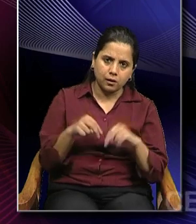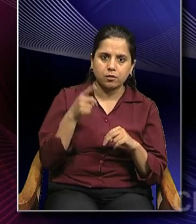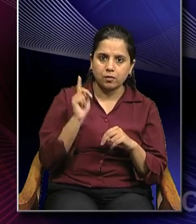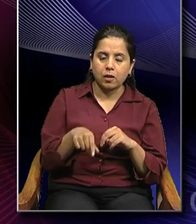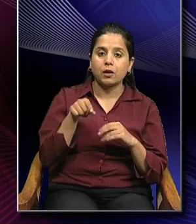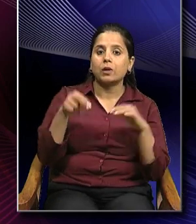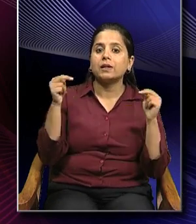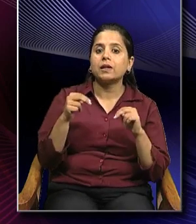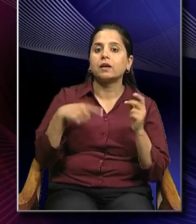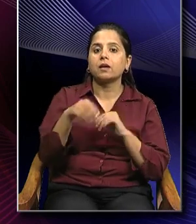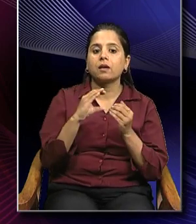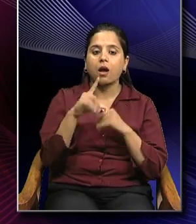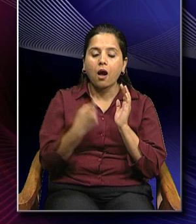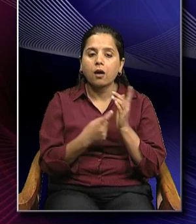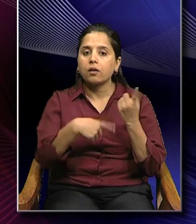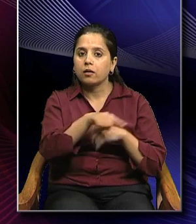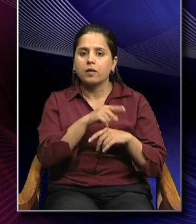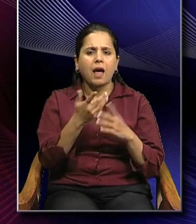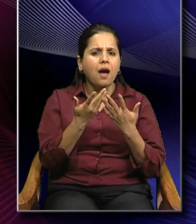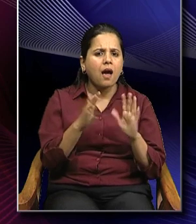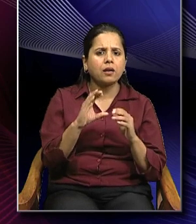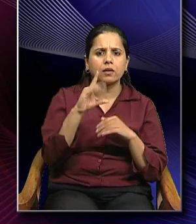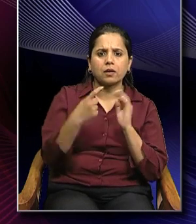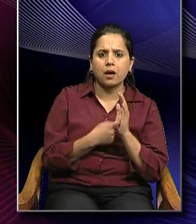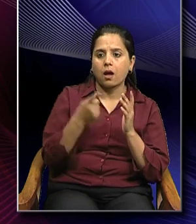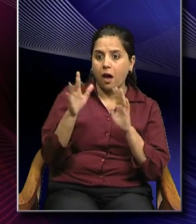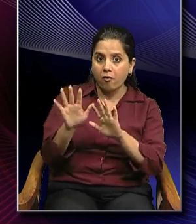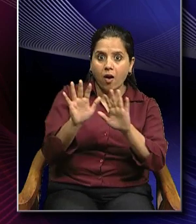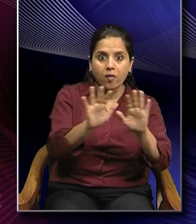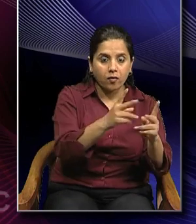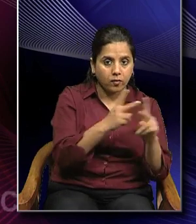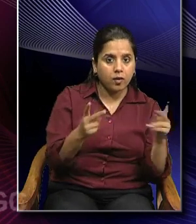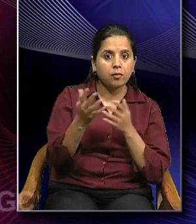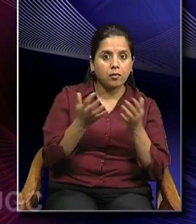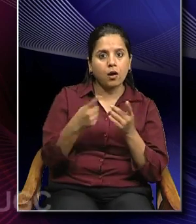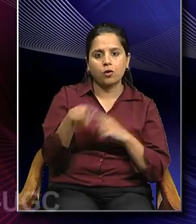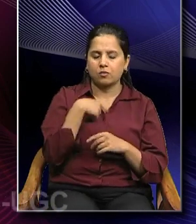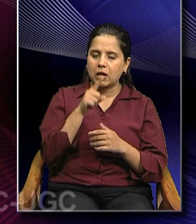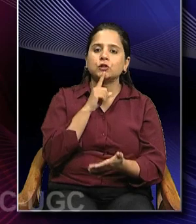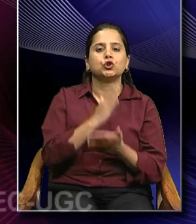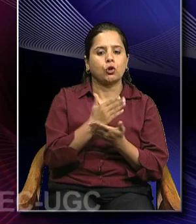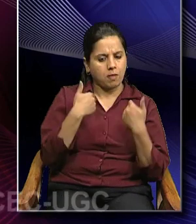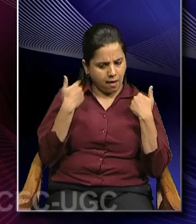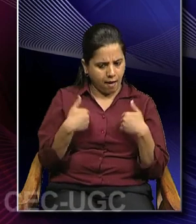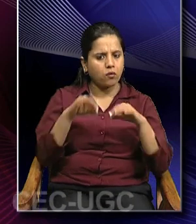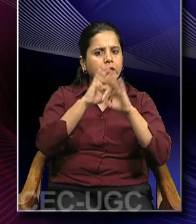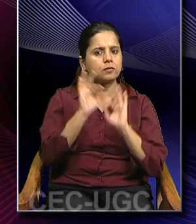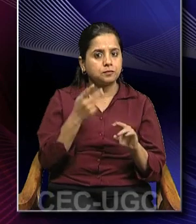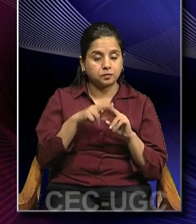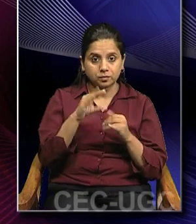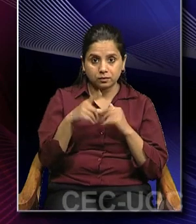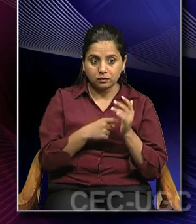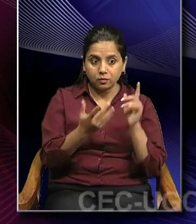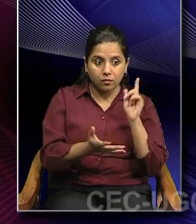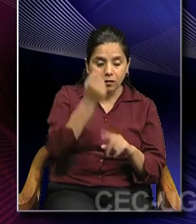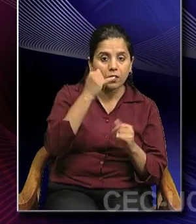the requirement of the customers. So, wherever customers are present, as a marketer we should ensure our presence. If your customers are